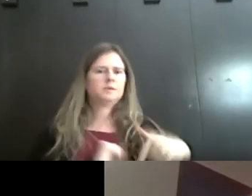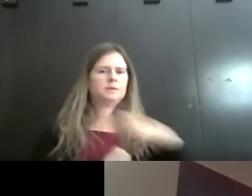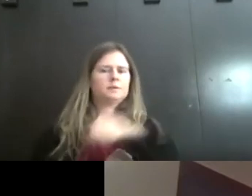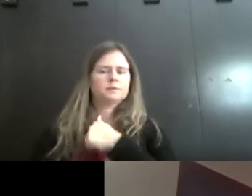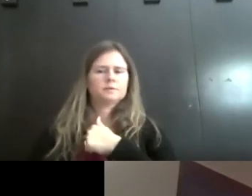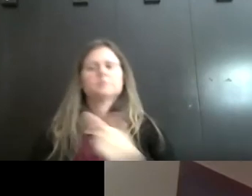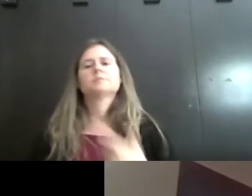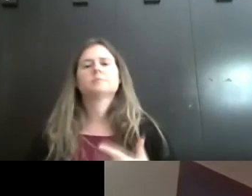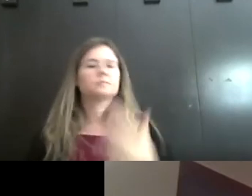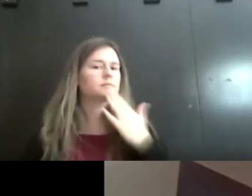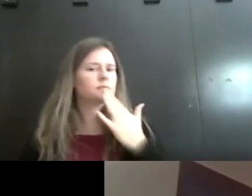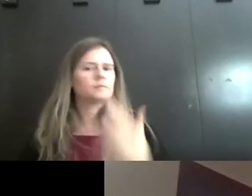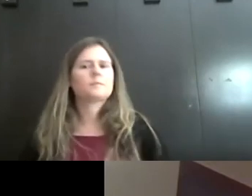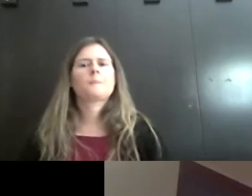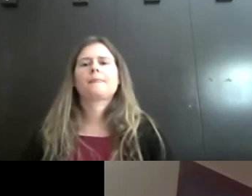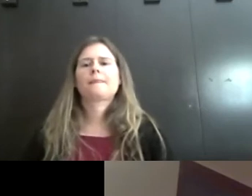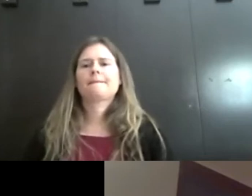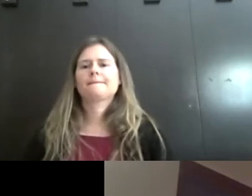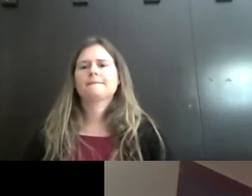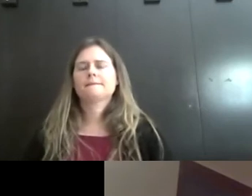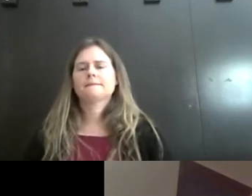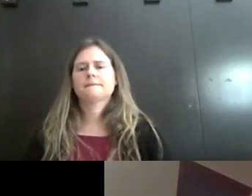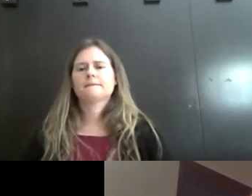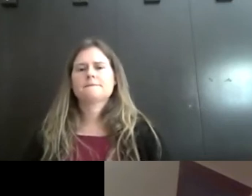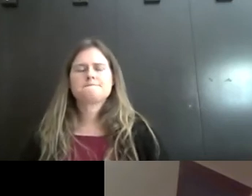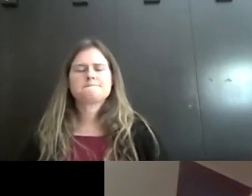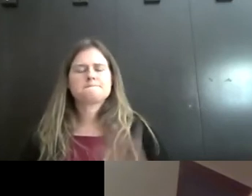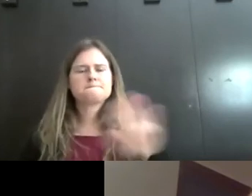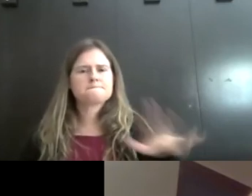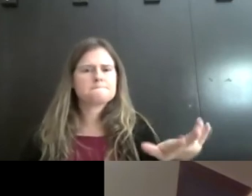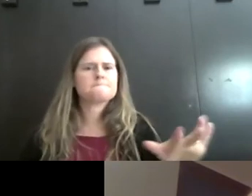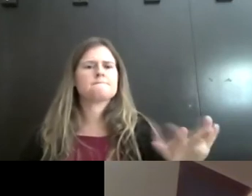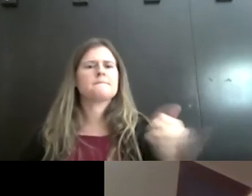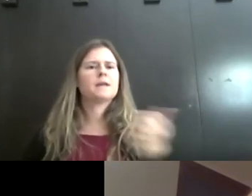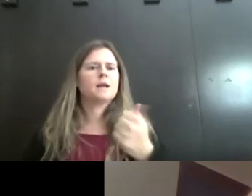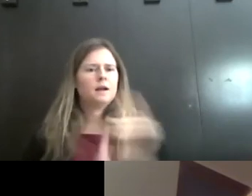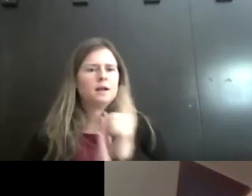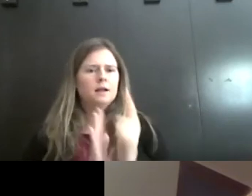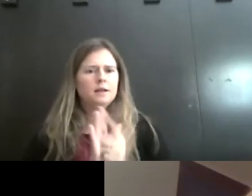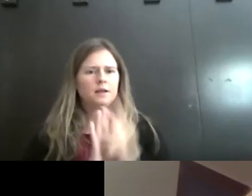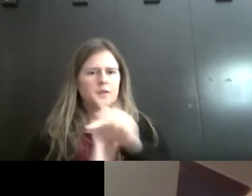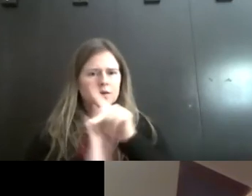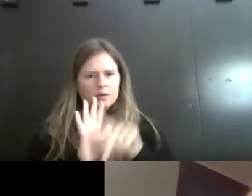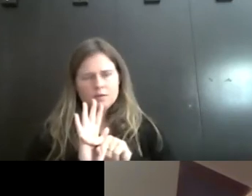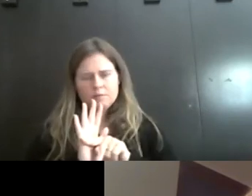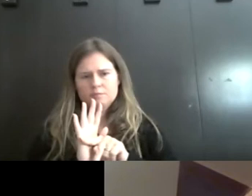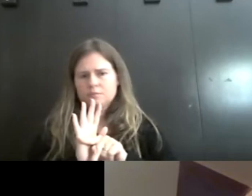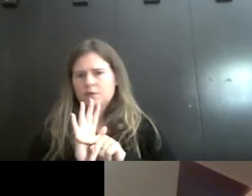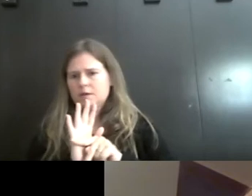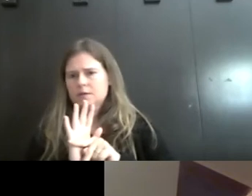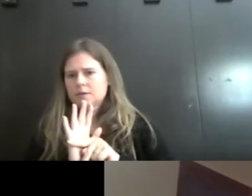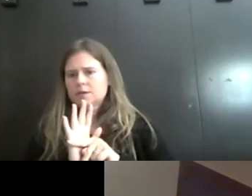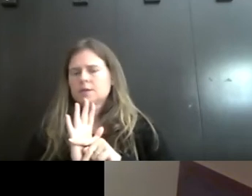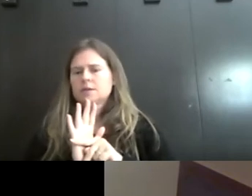Perfect, thanks. In addition, are there any specific legal policies or initiatives right now that you know of